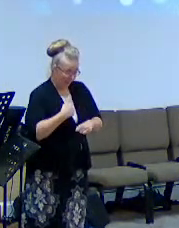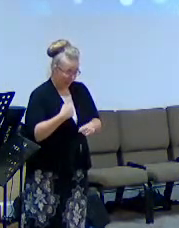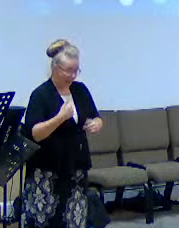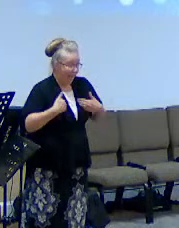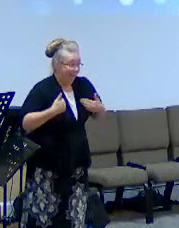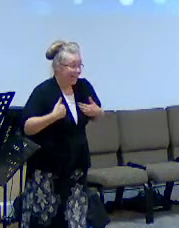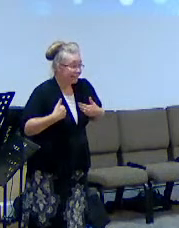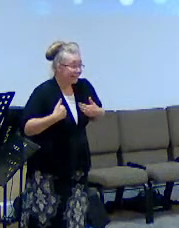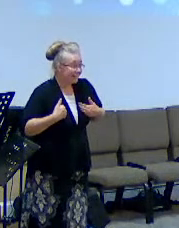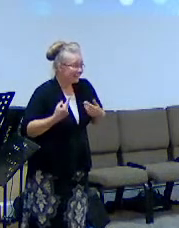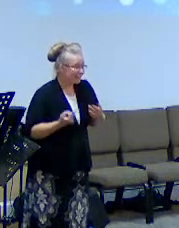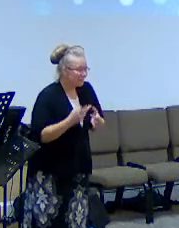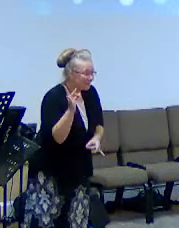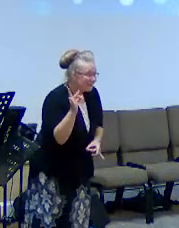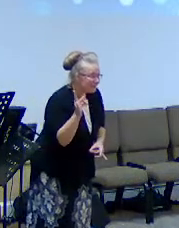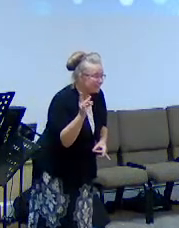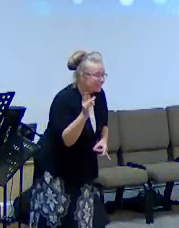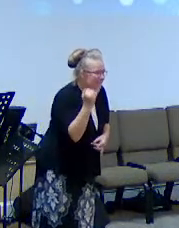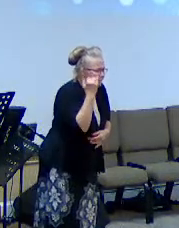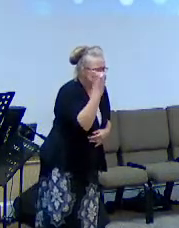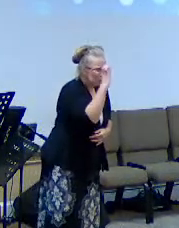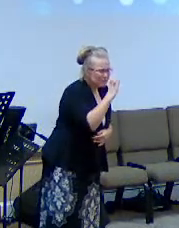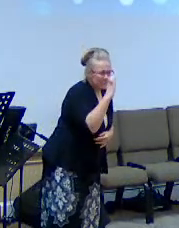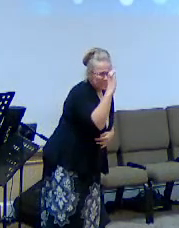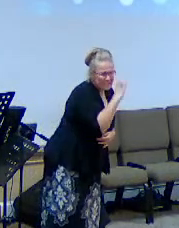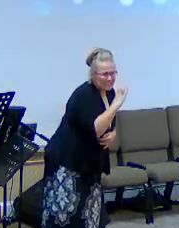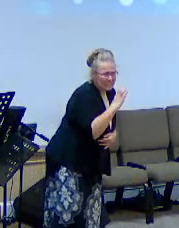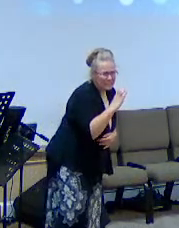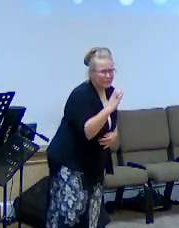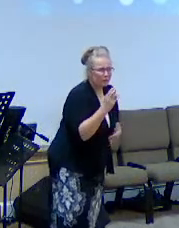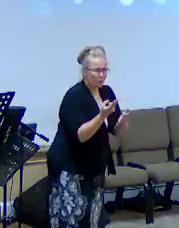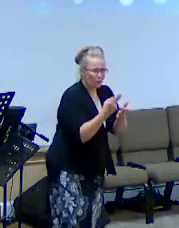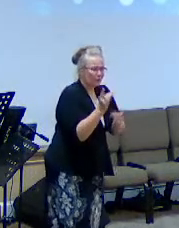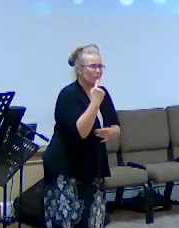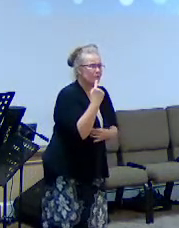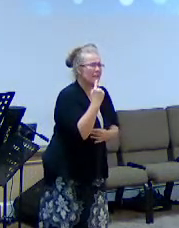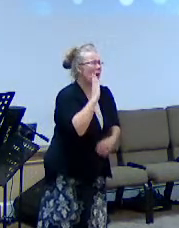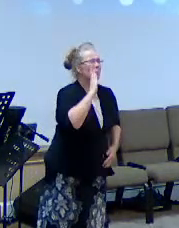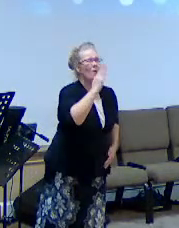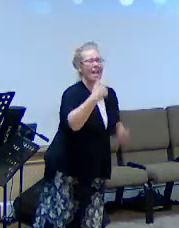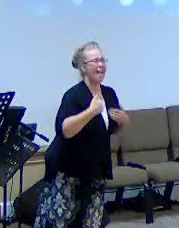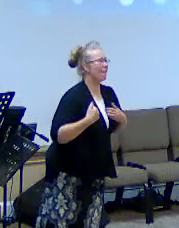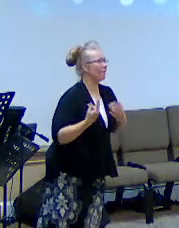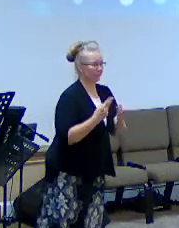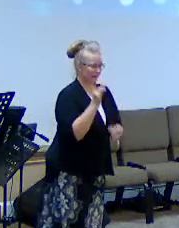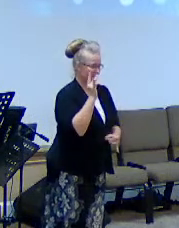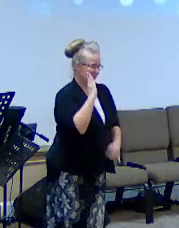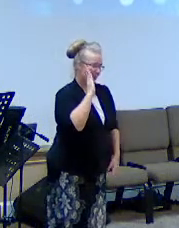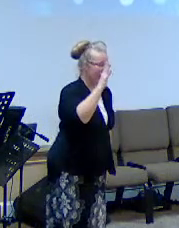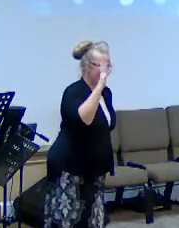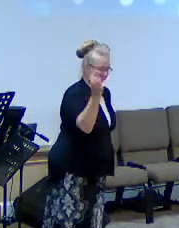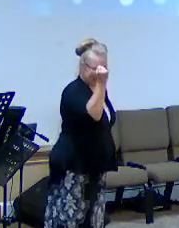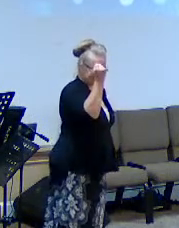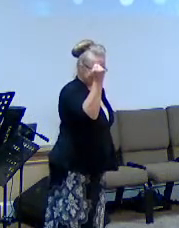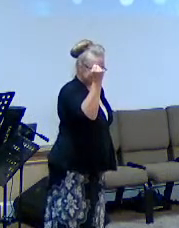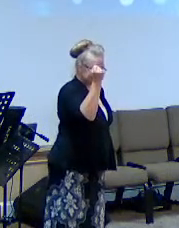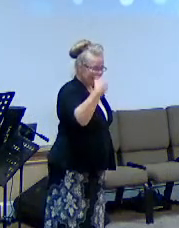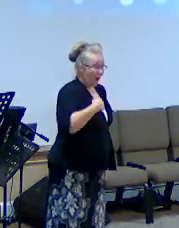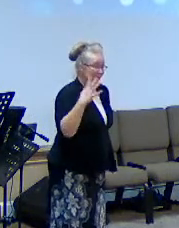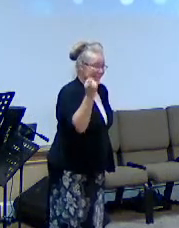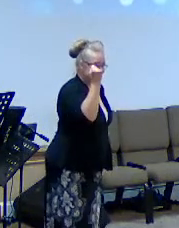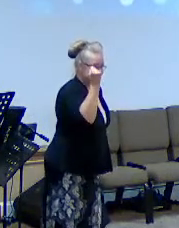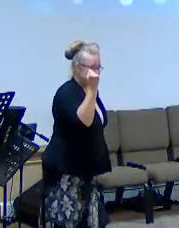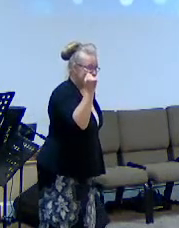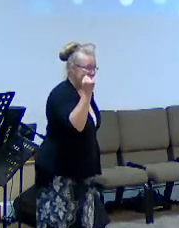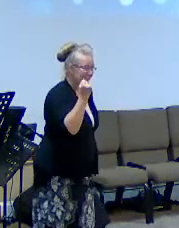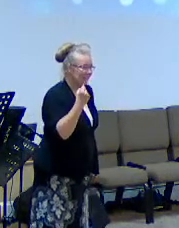if you've been seeking for the Holy Ghost, part of seeking is saying, I'm going to get it. I'm going to get it tonight. Before you even get